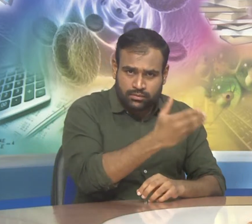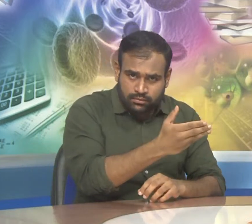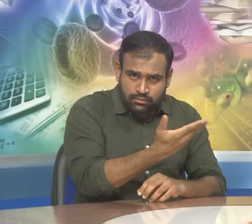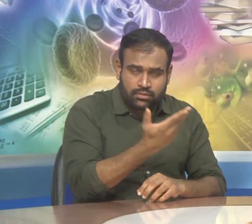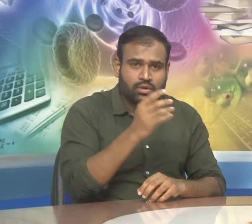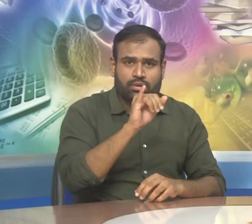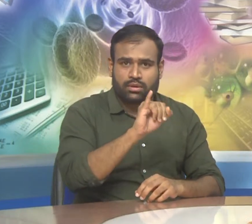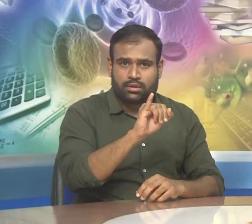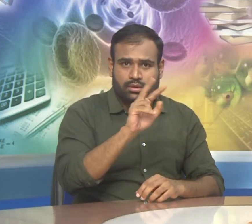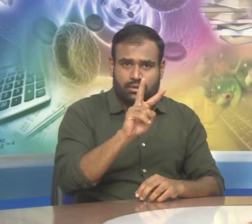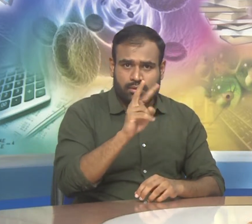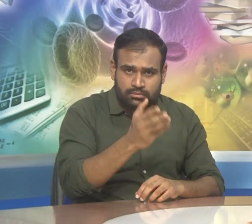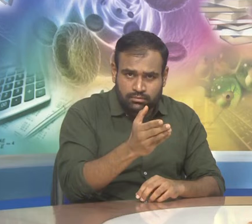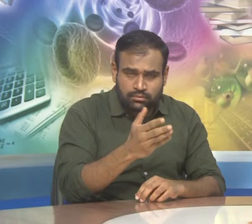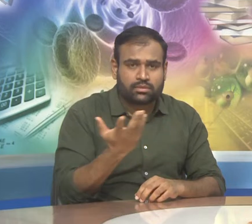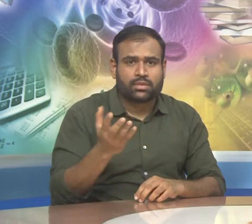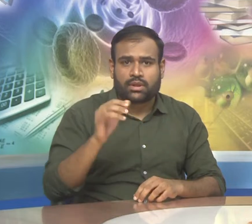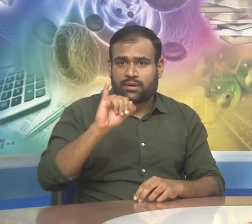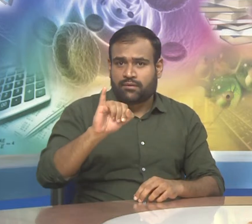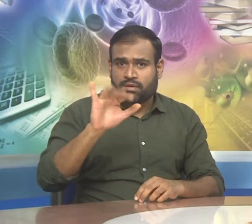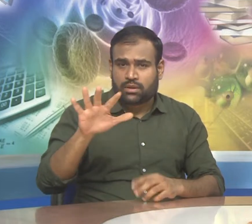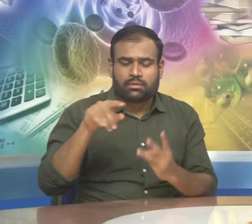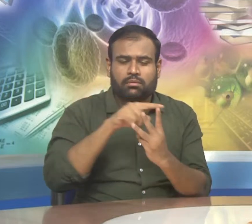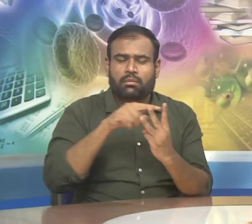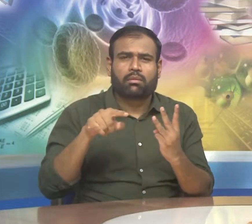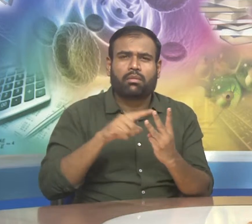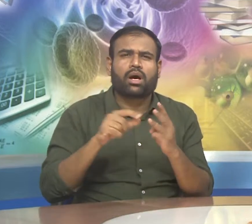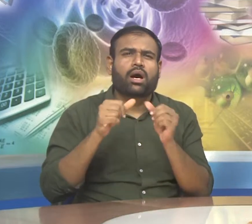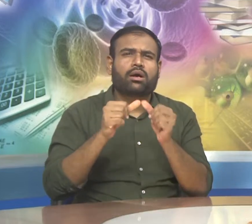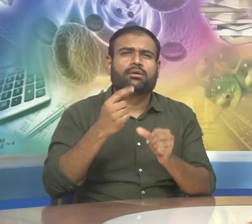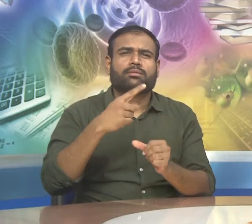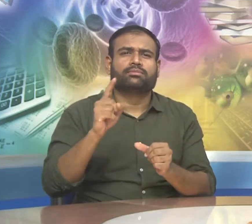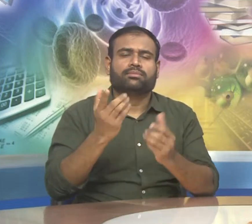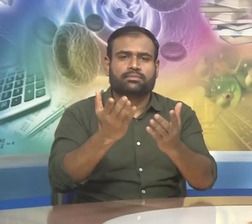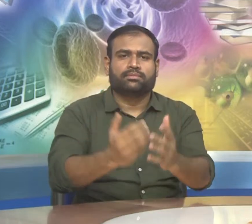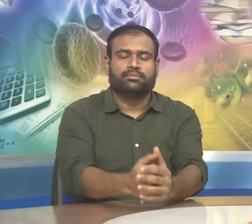60, 62 or 65.